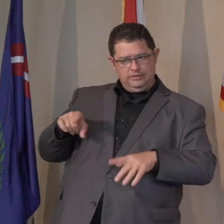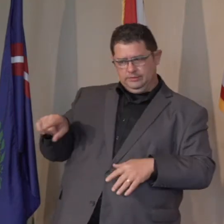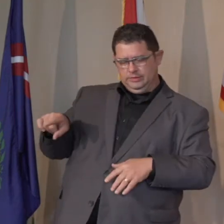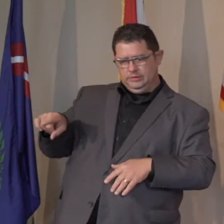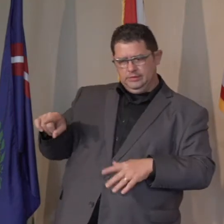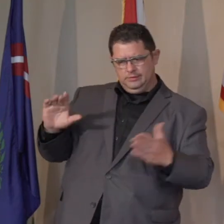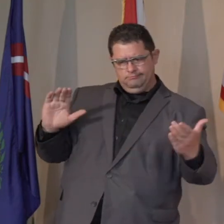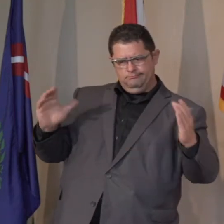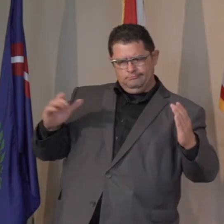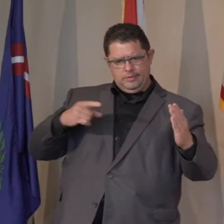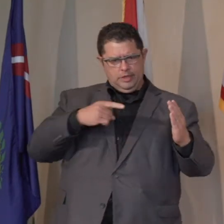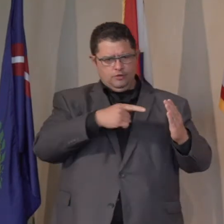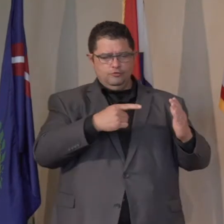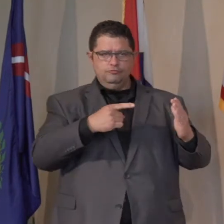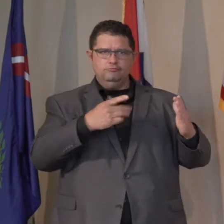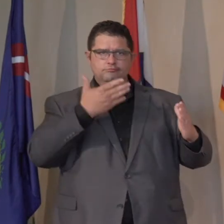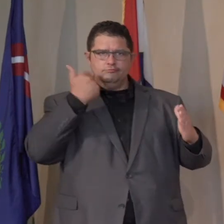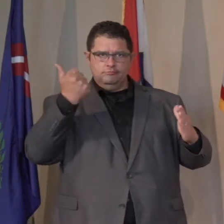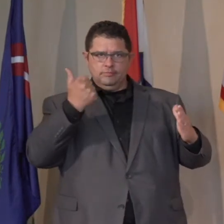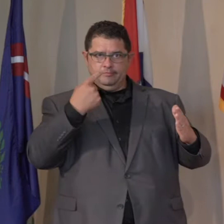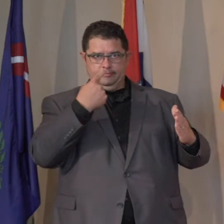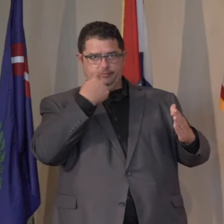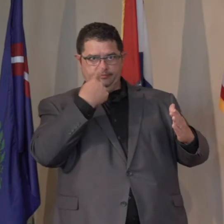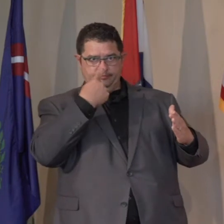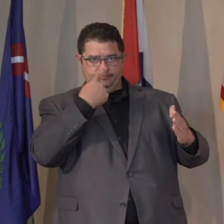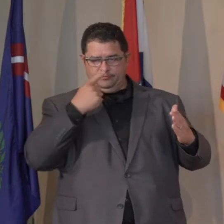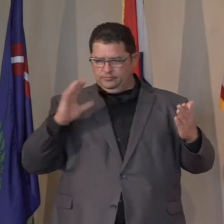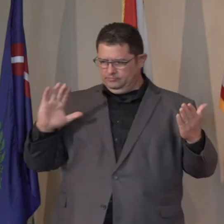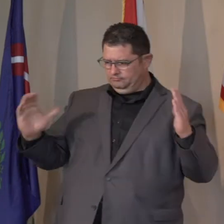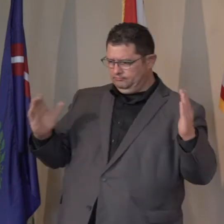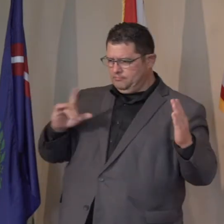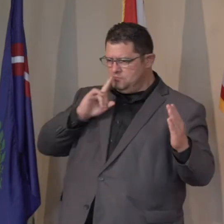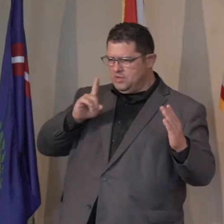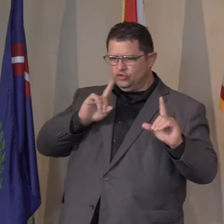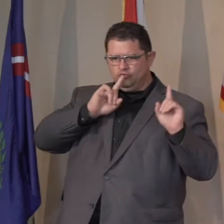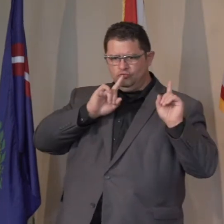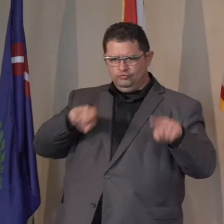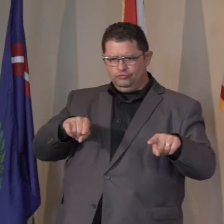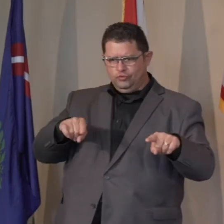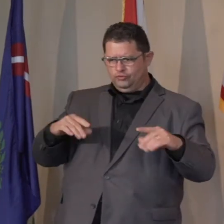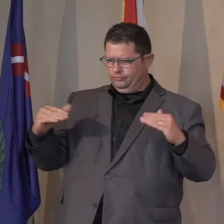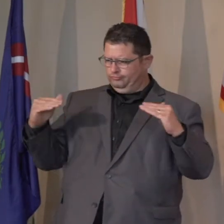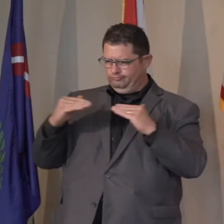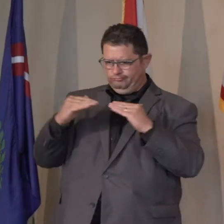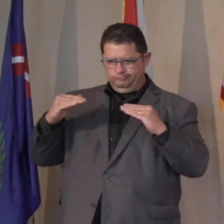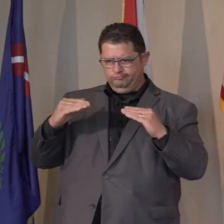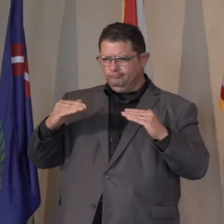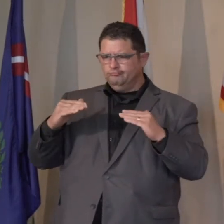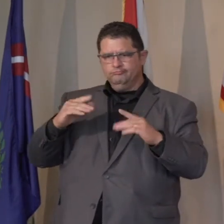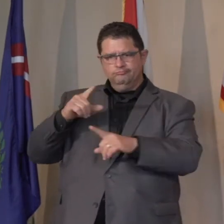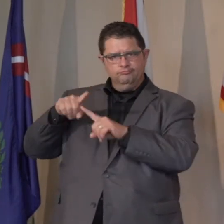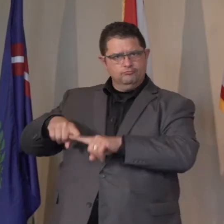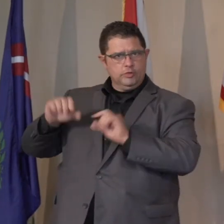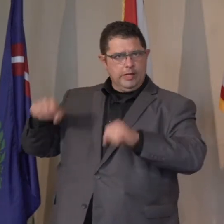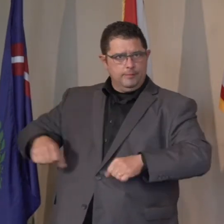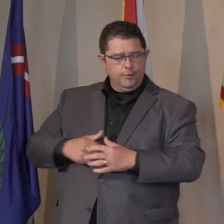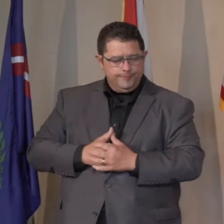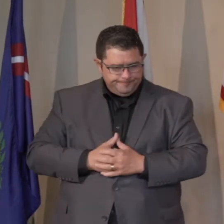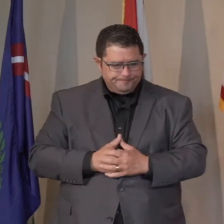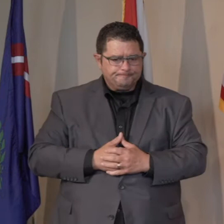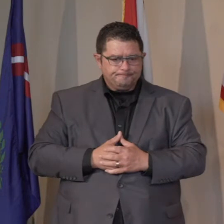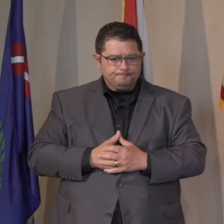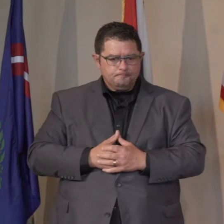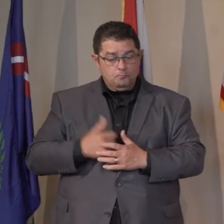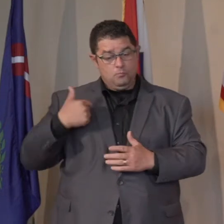compare it to the gold standard to make sure that the results are accurate and reliable. We anticipate that the